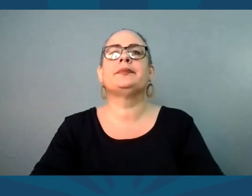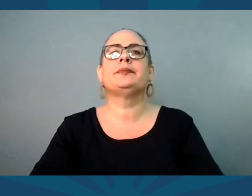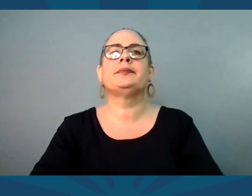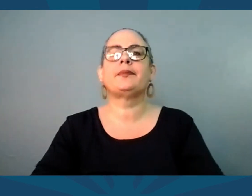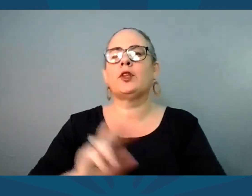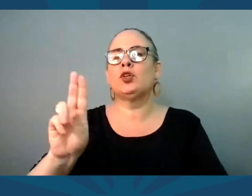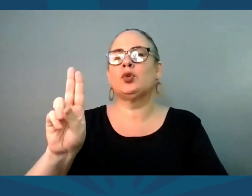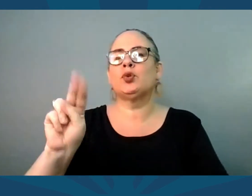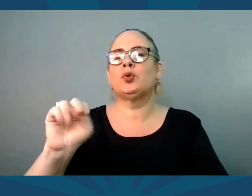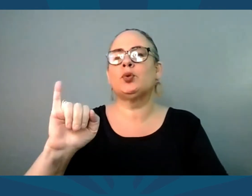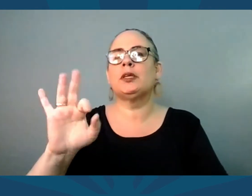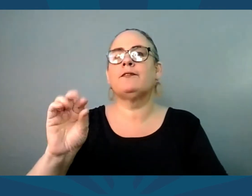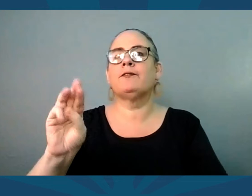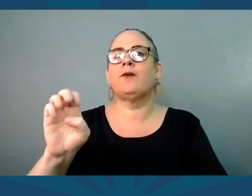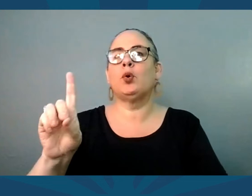Voter assistance.